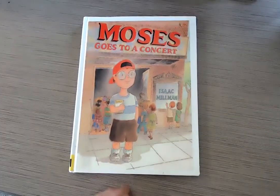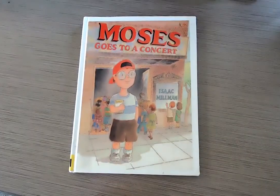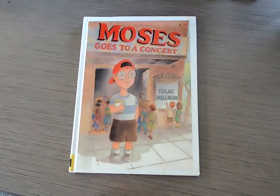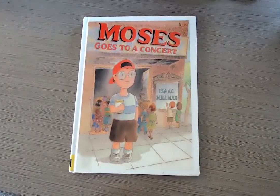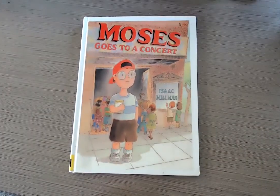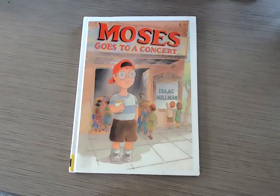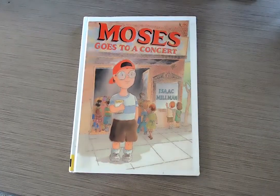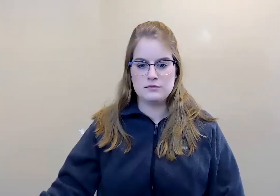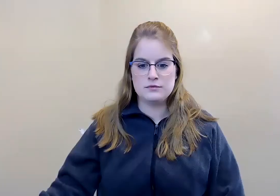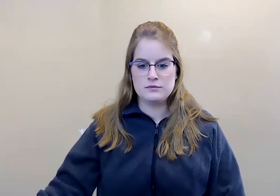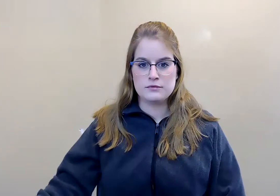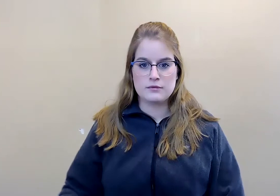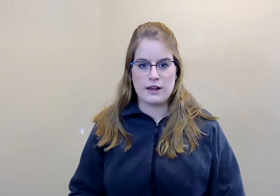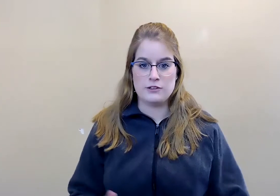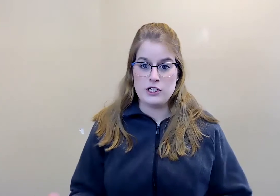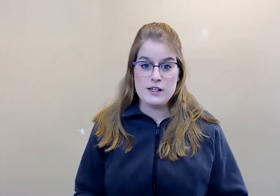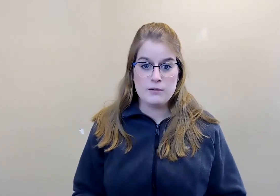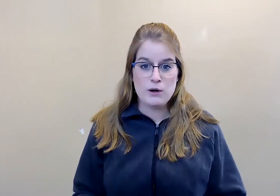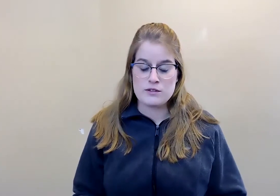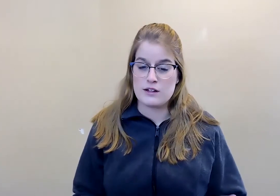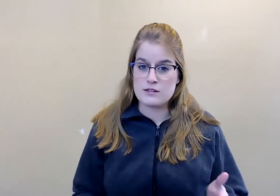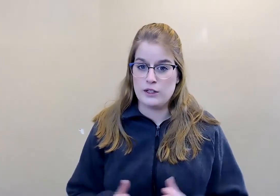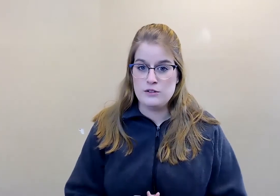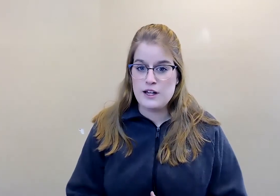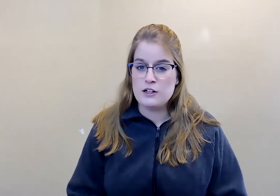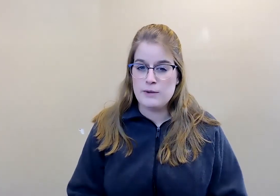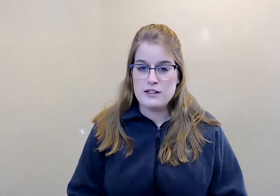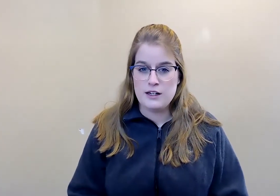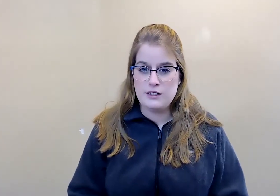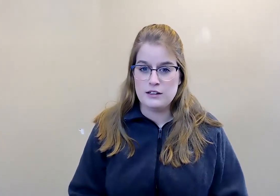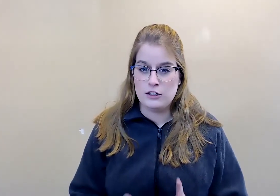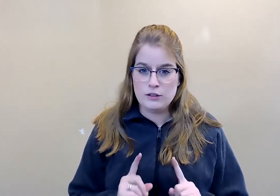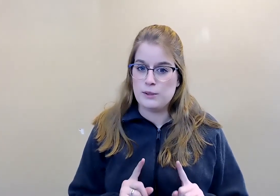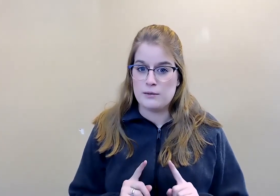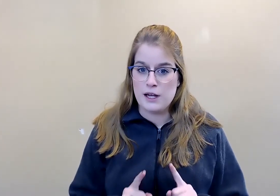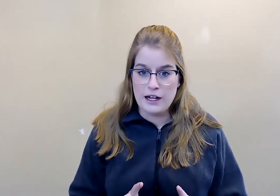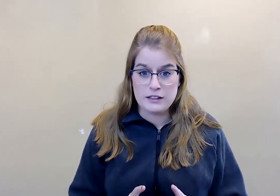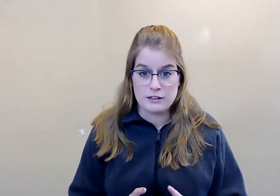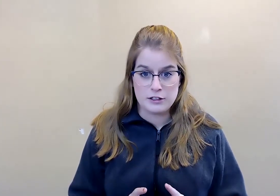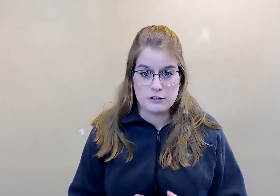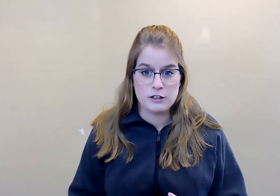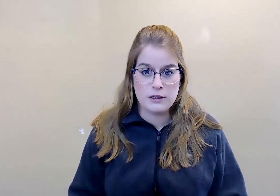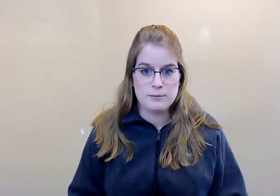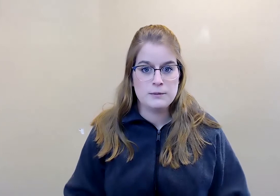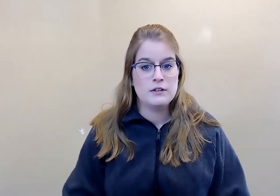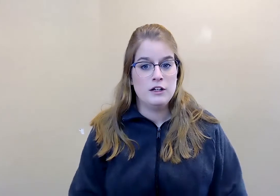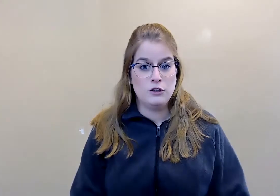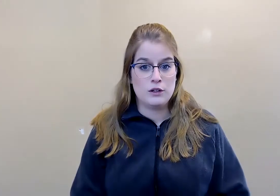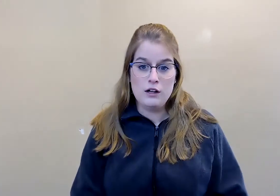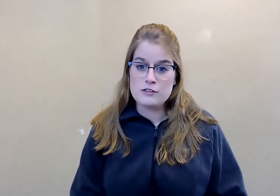friends. Now, just like Moses, when you set your mind to it, you can become anything when you grow up. And you can also